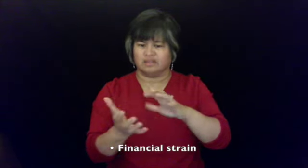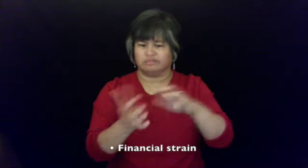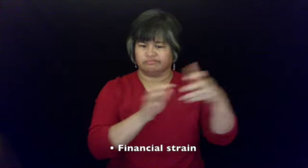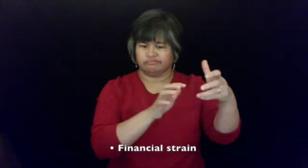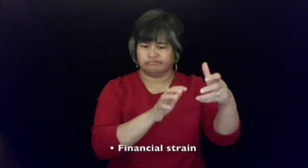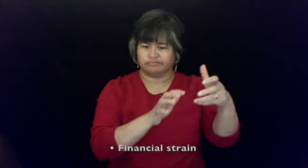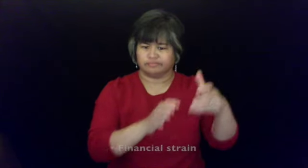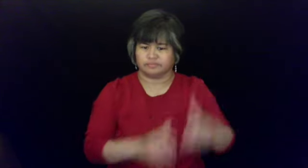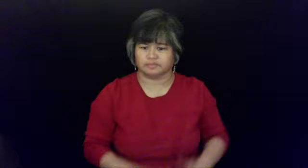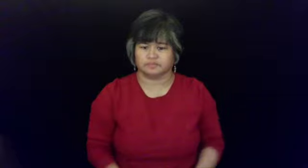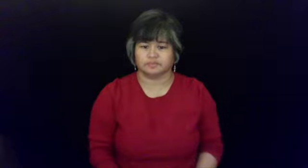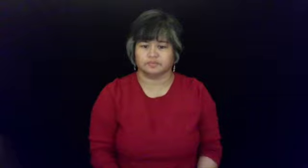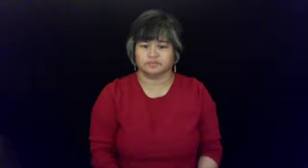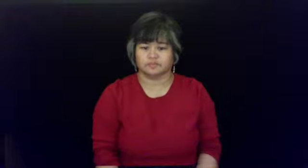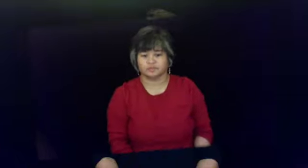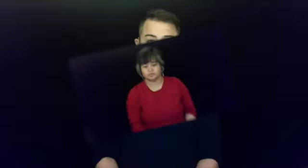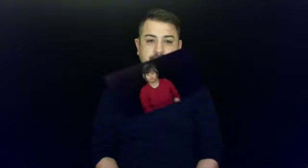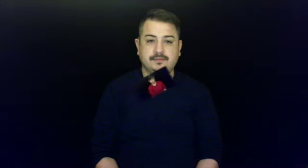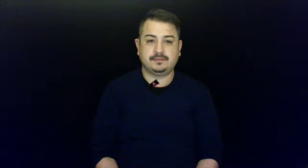financial strain.